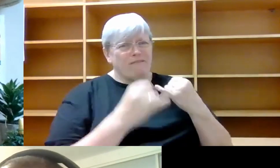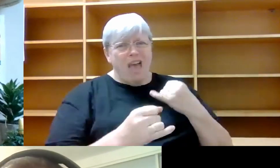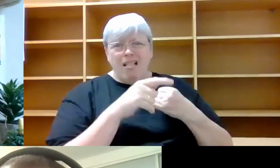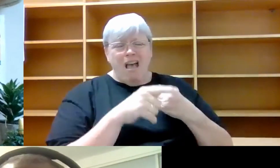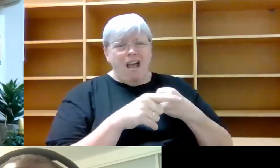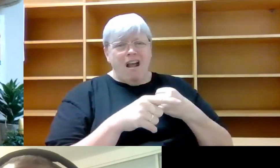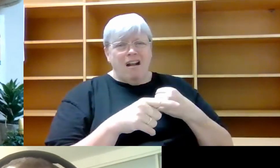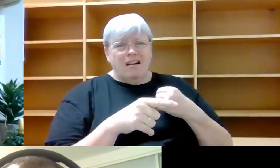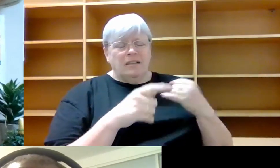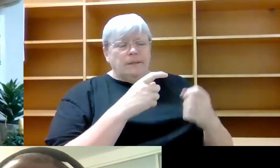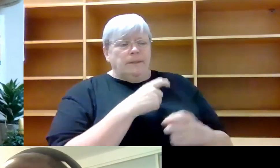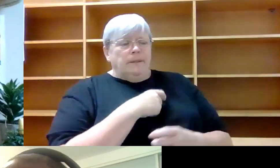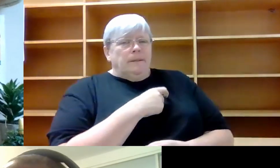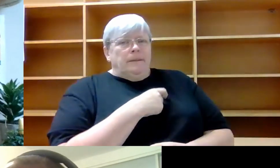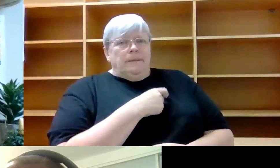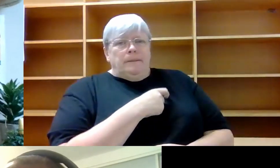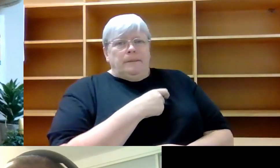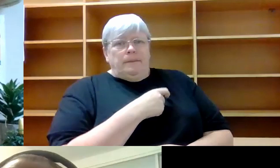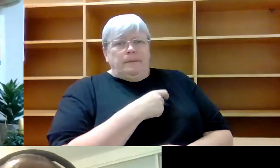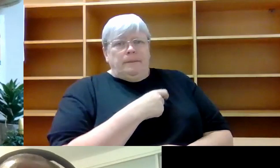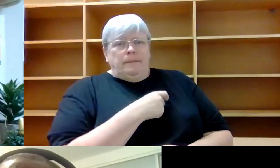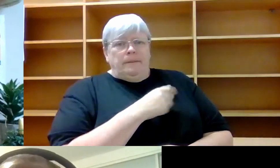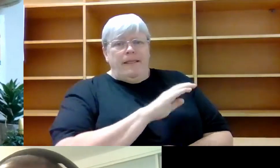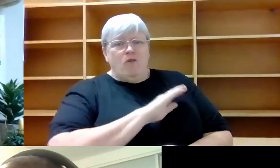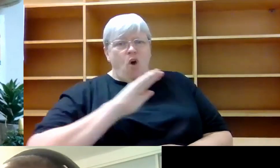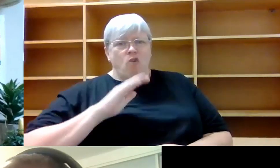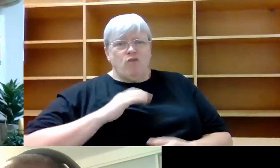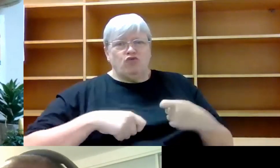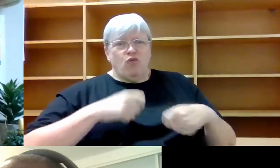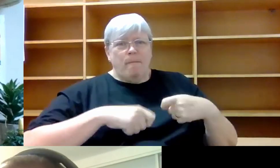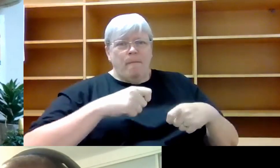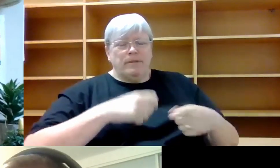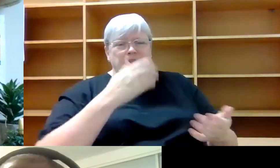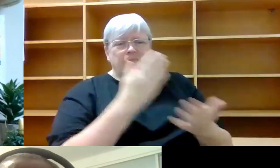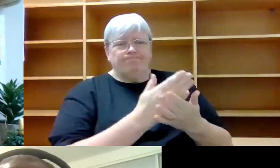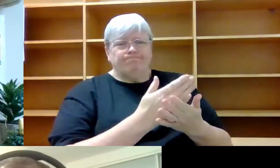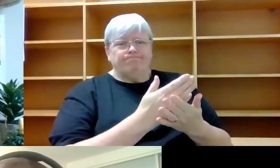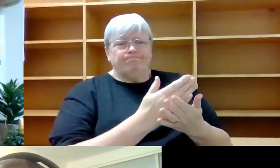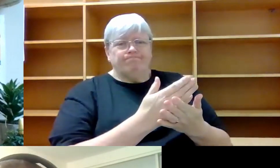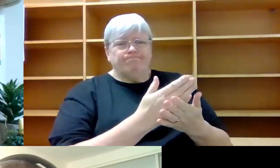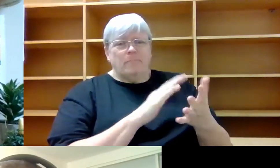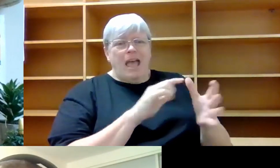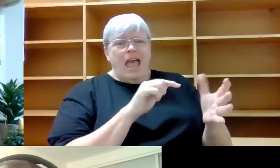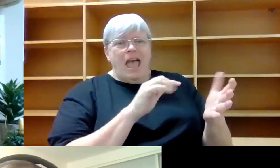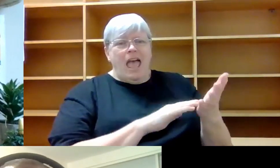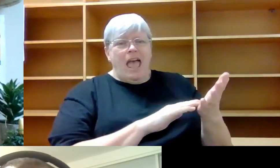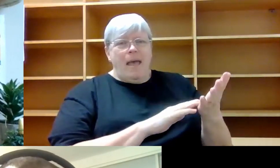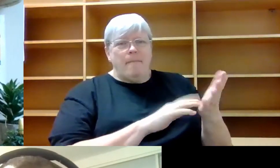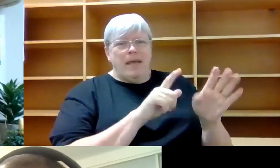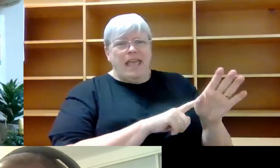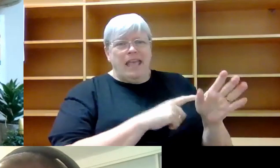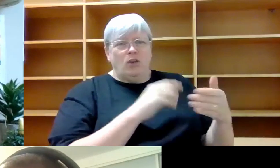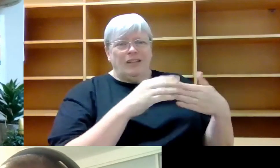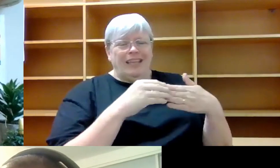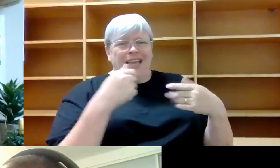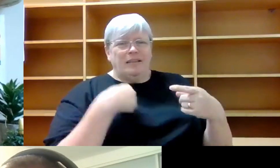heart started to beat a warrior drum song. I prayed that the sky god, Naomi, would guide me. Pitney